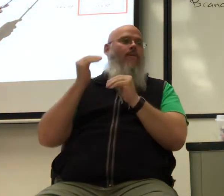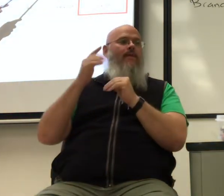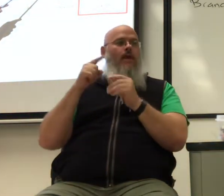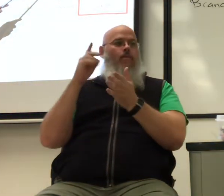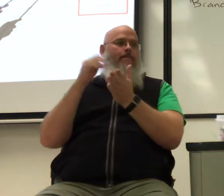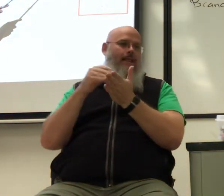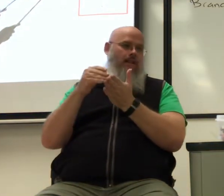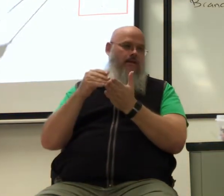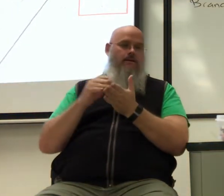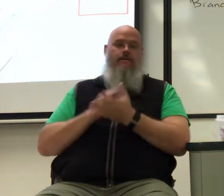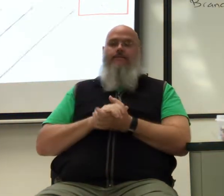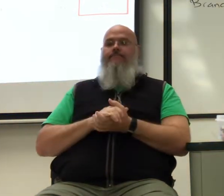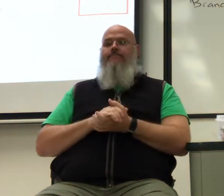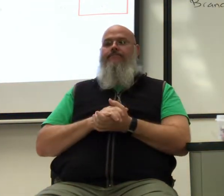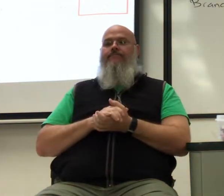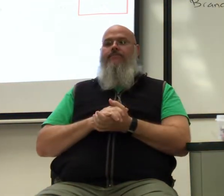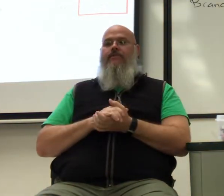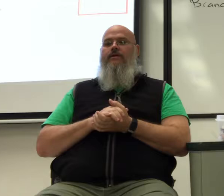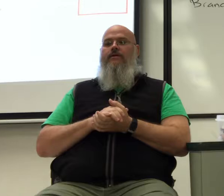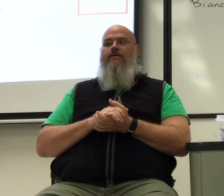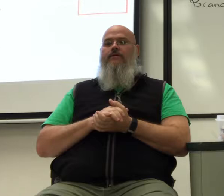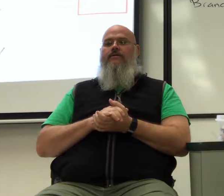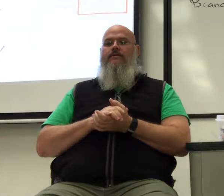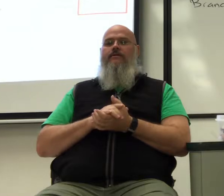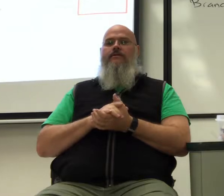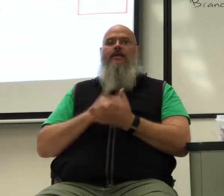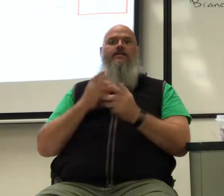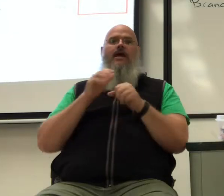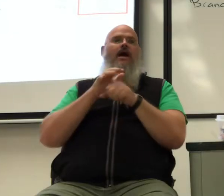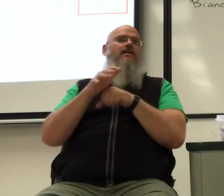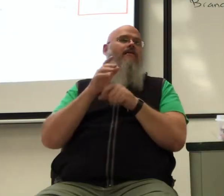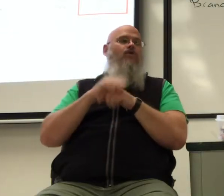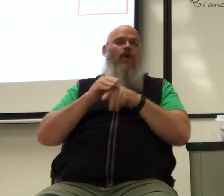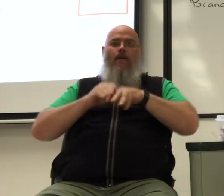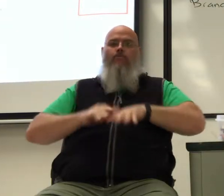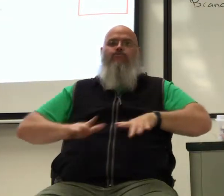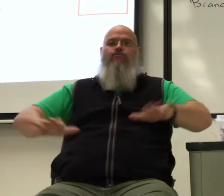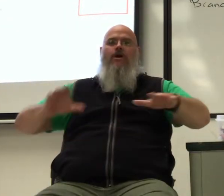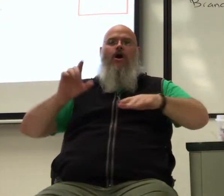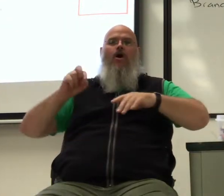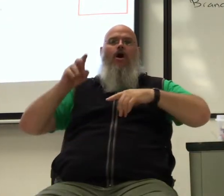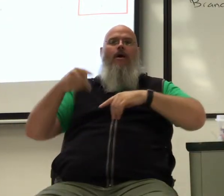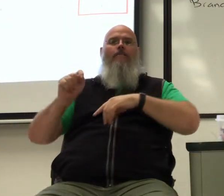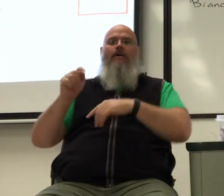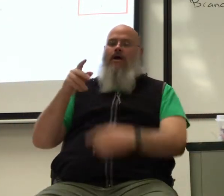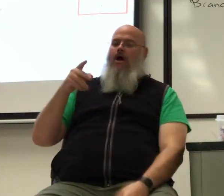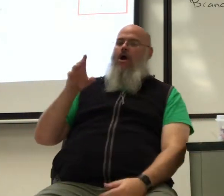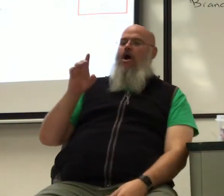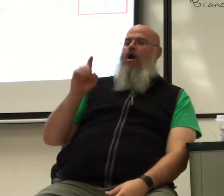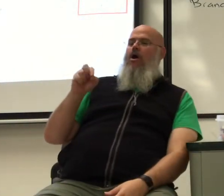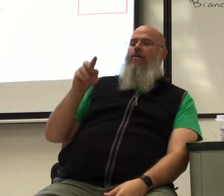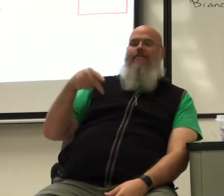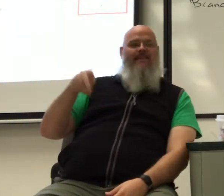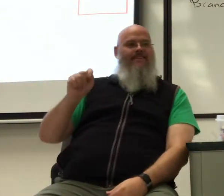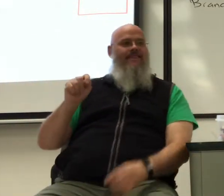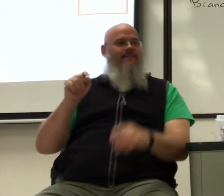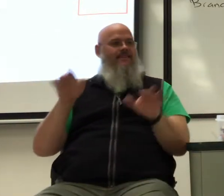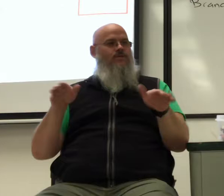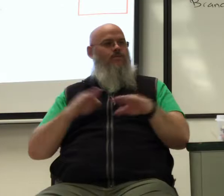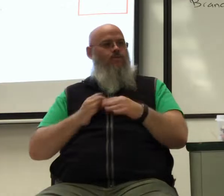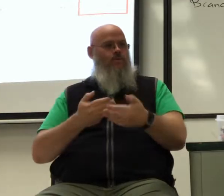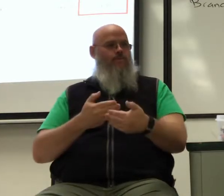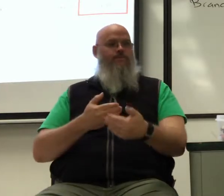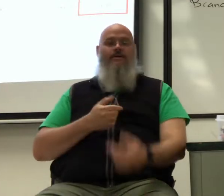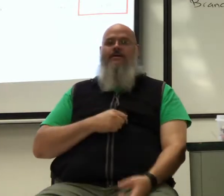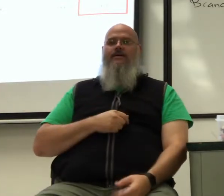Cross-sectional area in centimeters. That's probably enough to carpet this room, okay? Or half of this room. At one point I did the